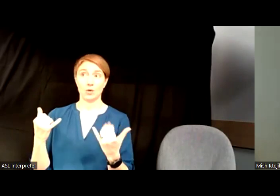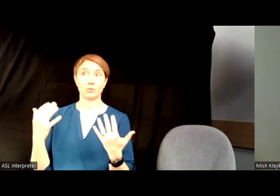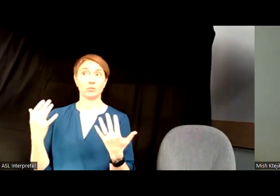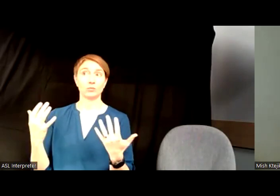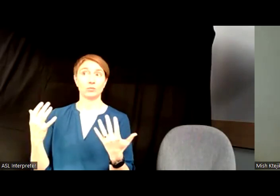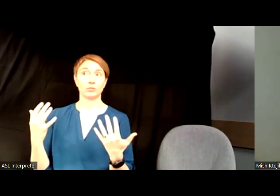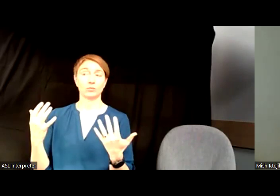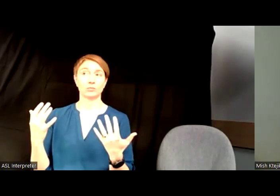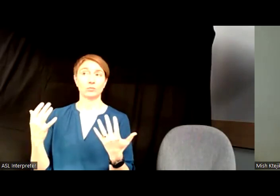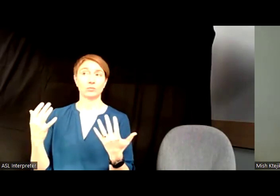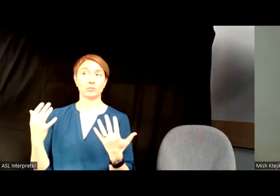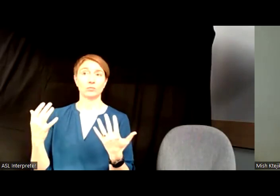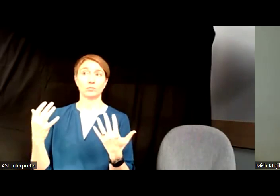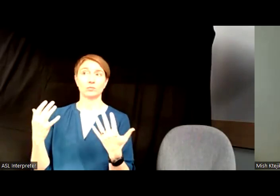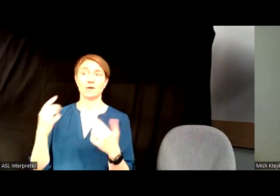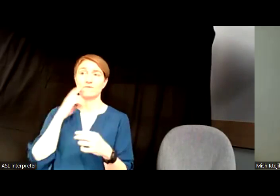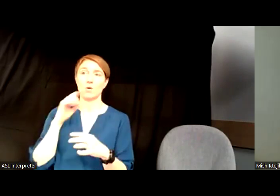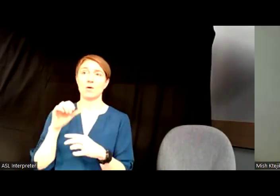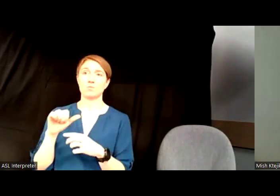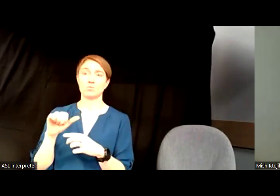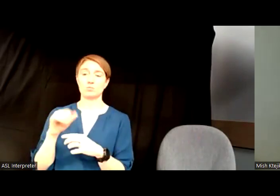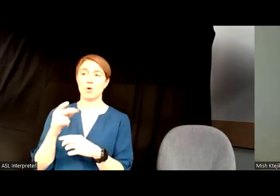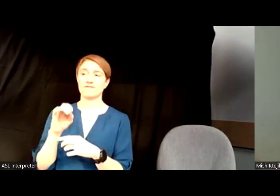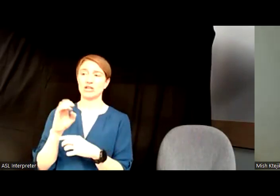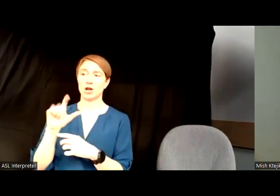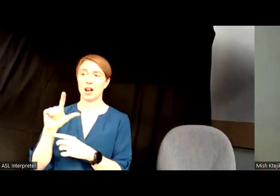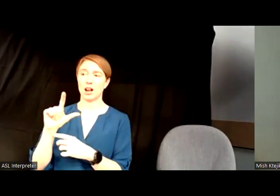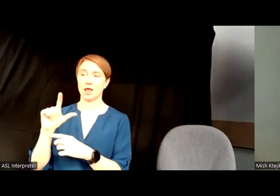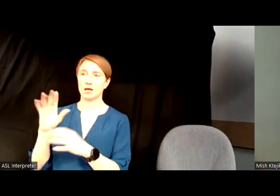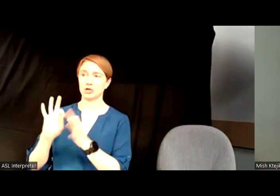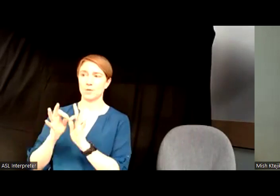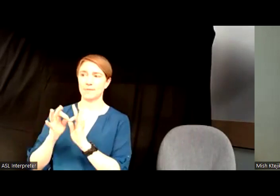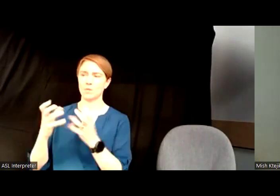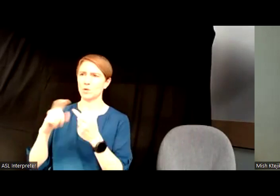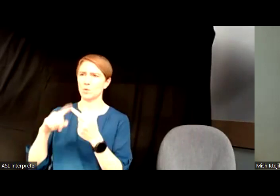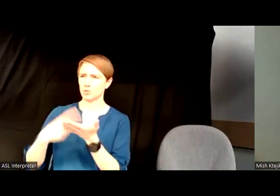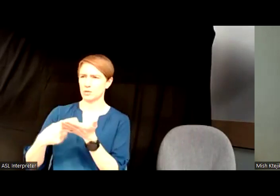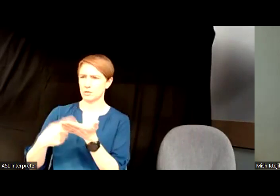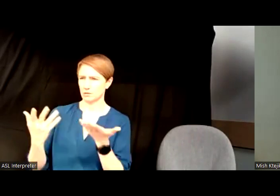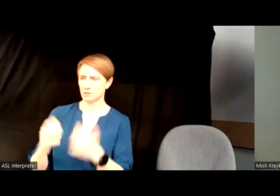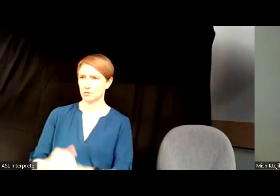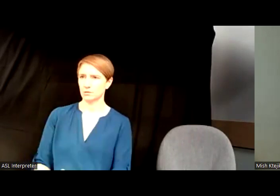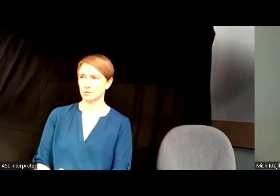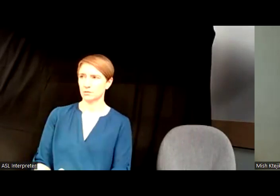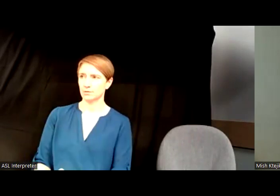So on the topic of provisional interpreting, what would we like to discuss?